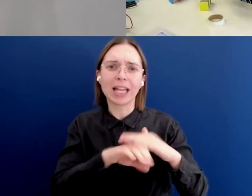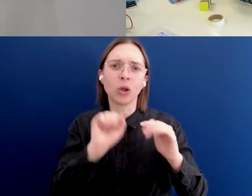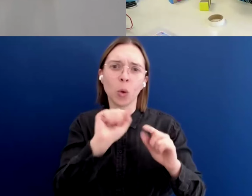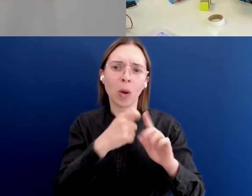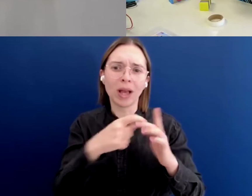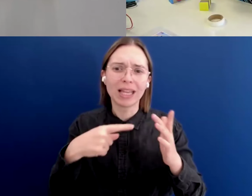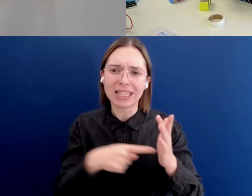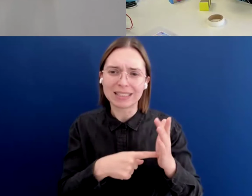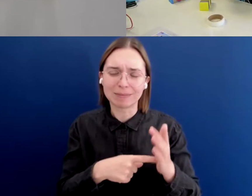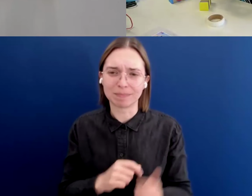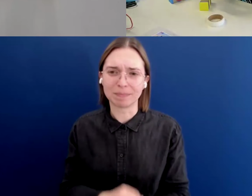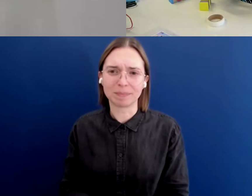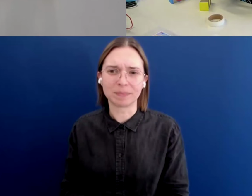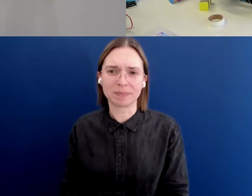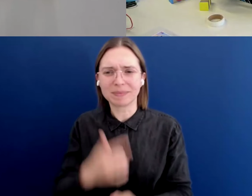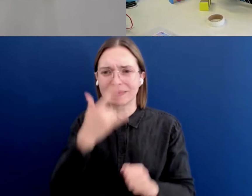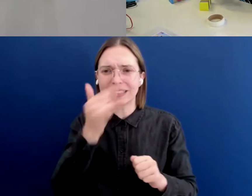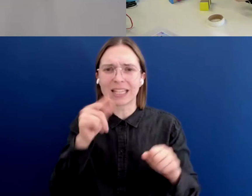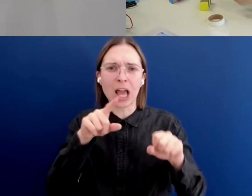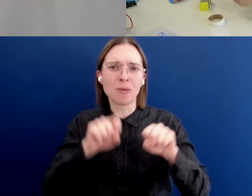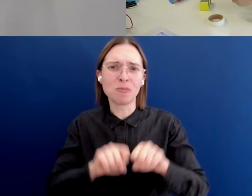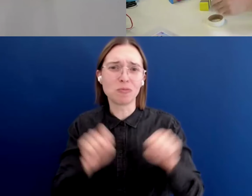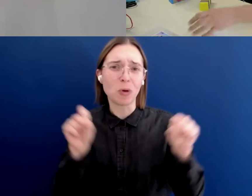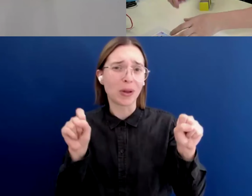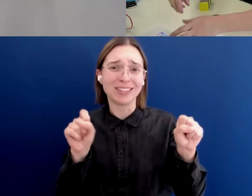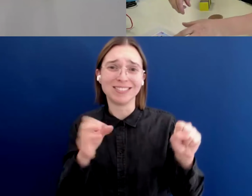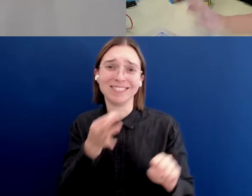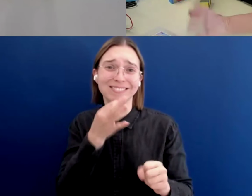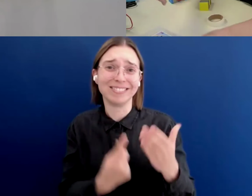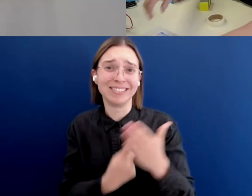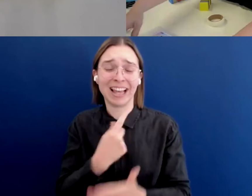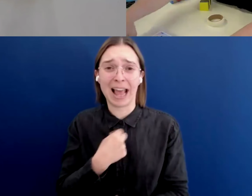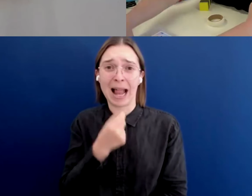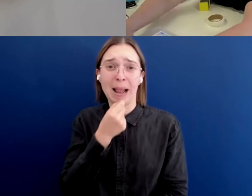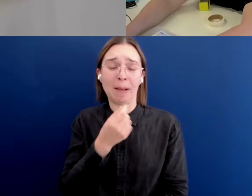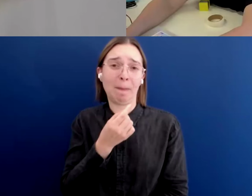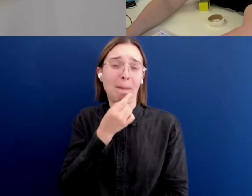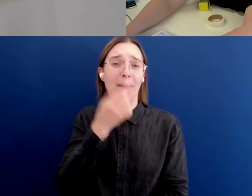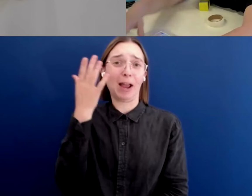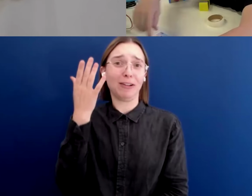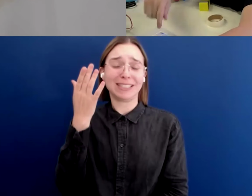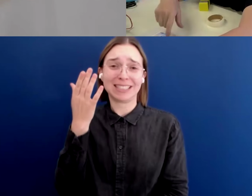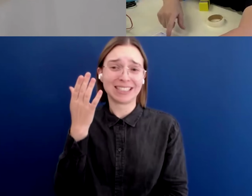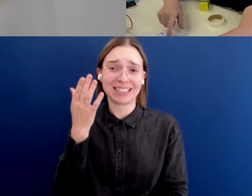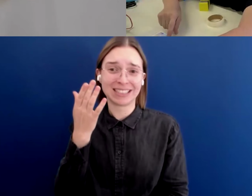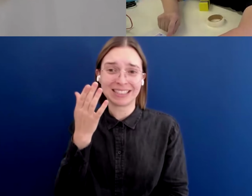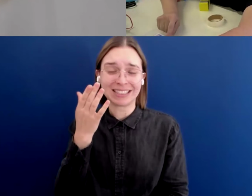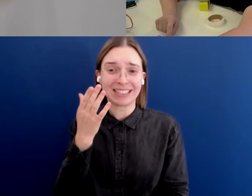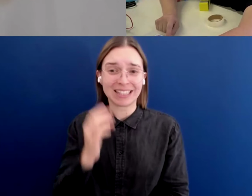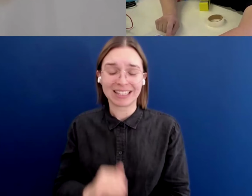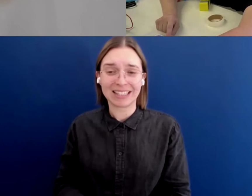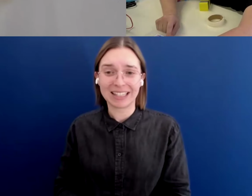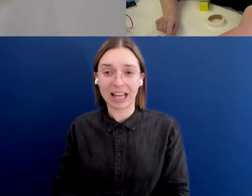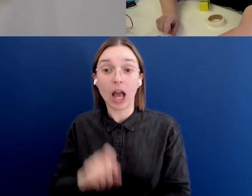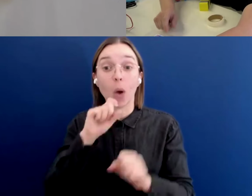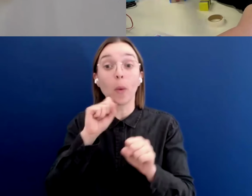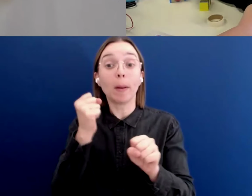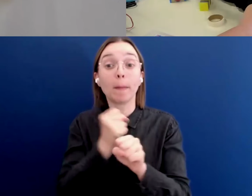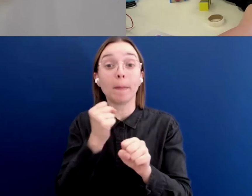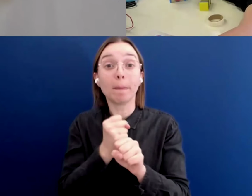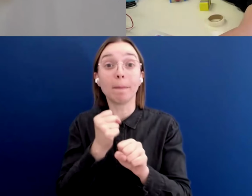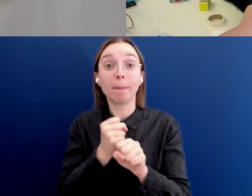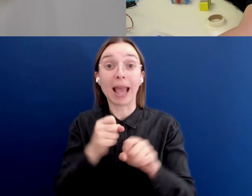That's a broken one. We don't get many of those. That's embarrassing. I'm not going to show you. Okay, we'll make this, okay,